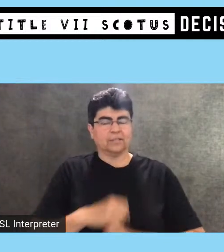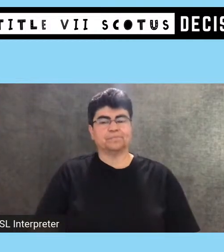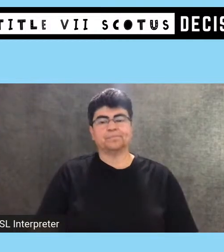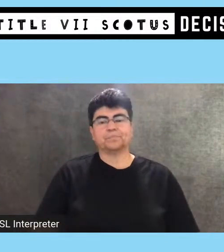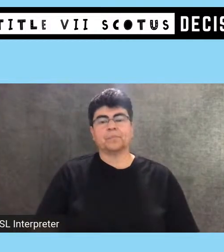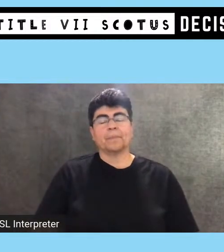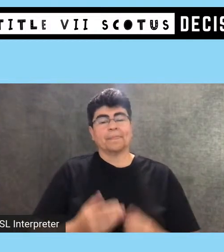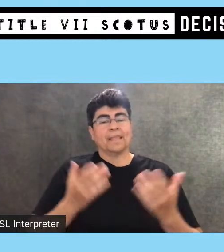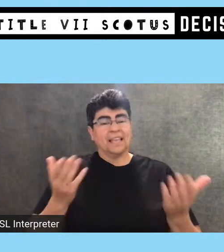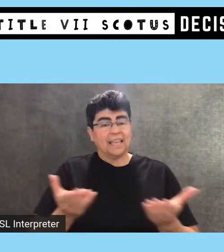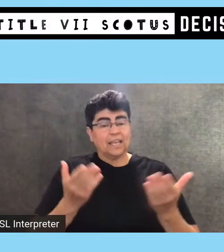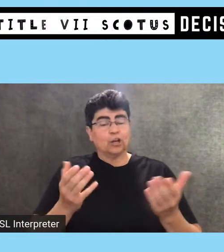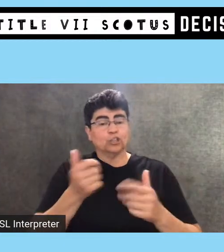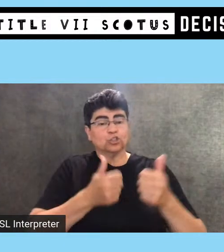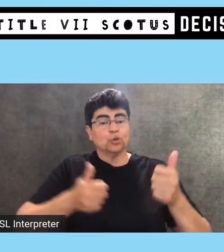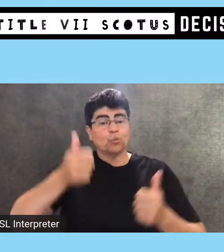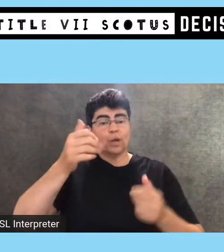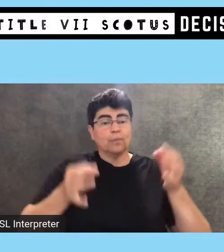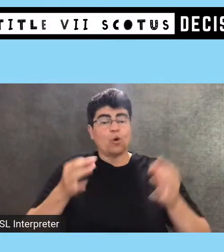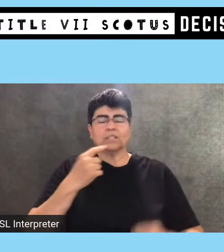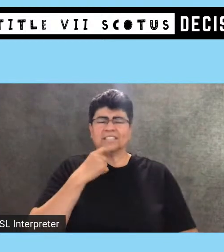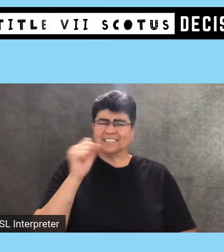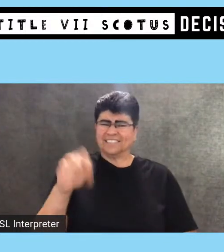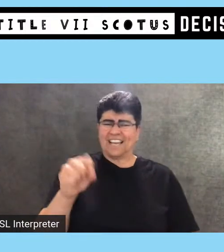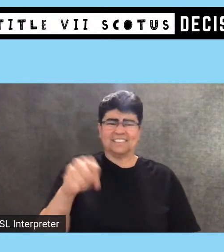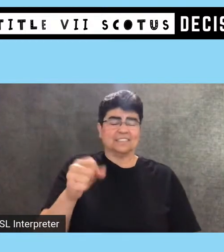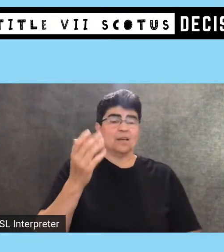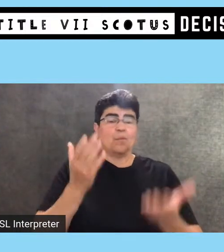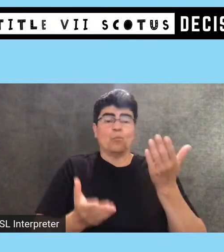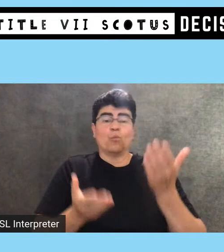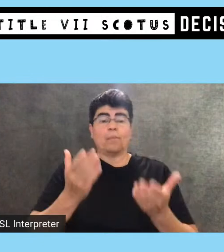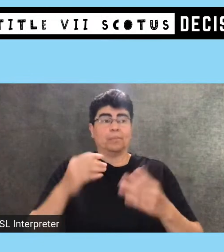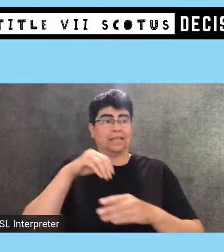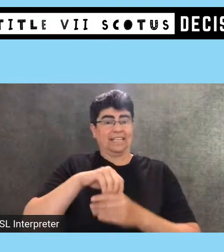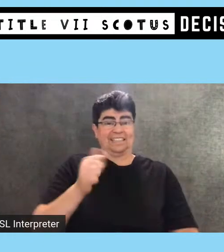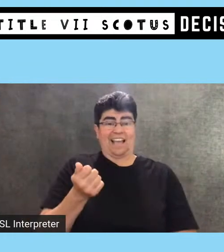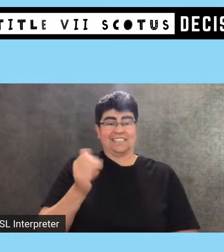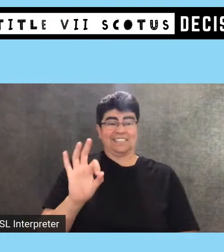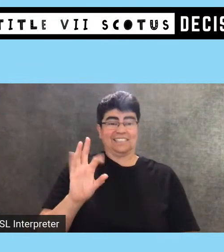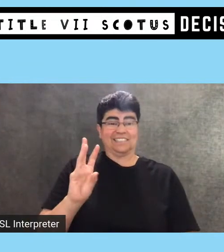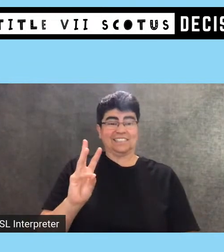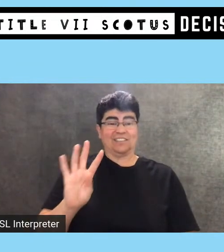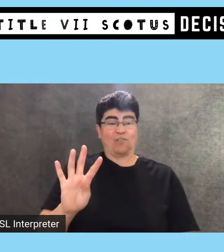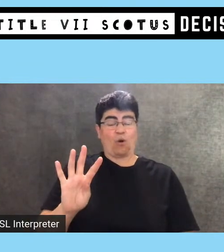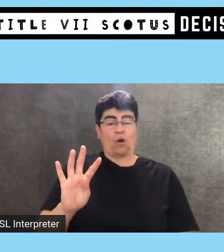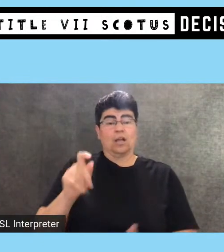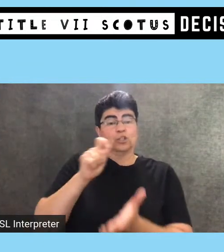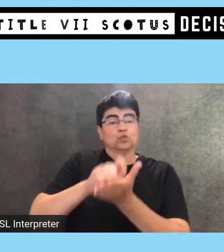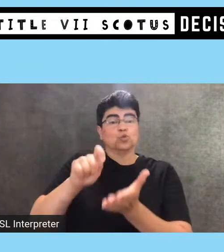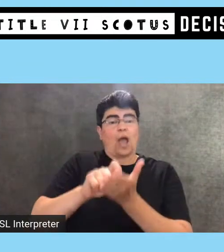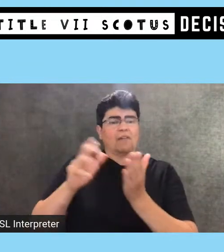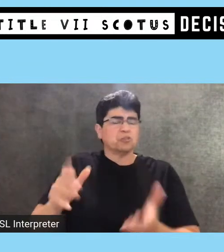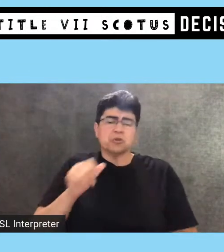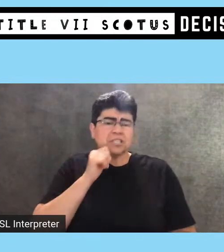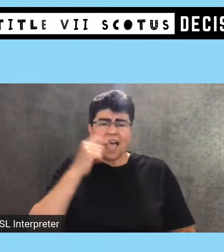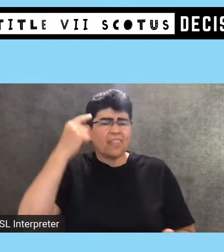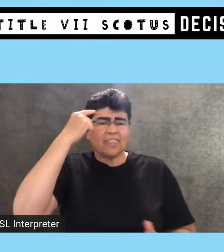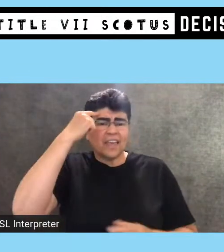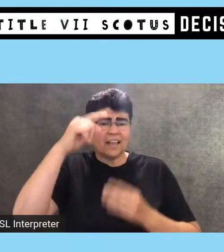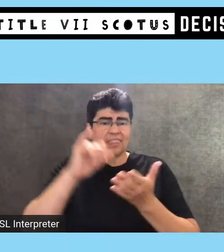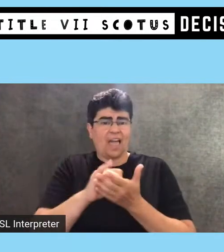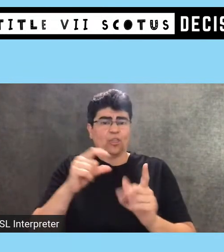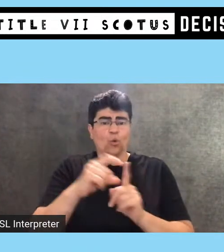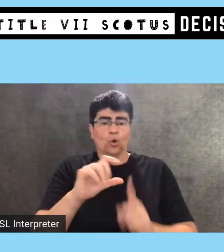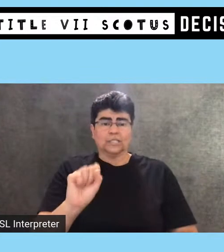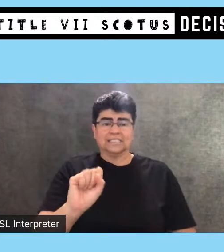Here, the Supreme Court says yes, probably in 1964, the drafters weren't thinking that the word